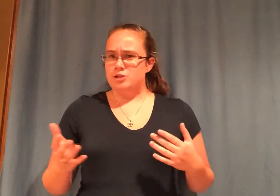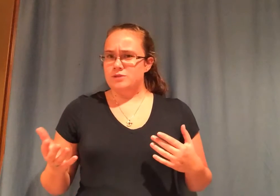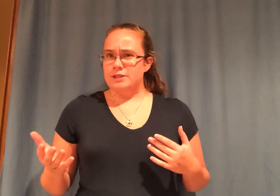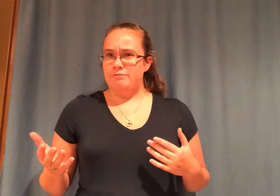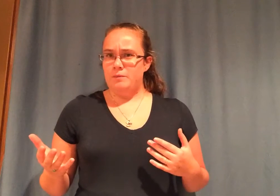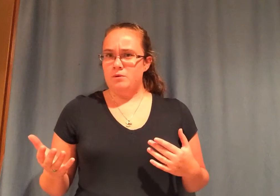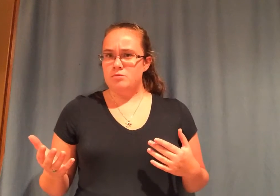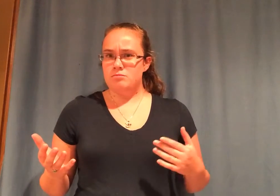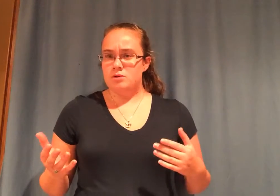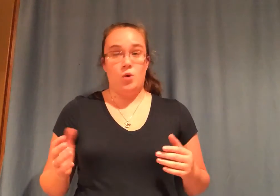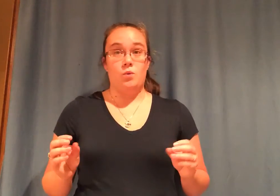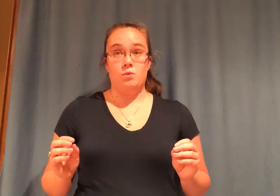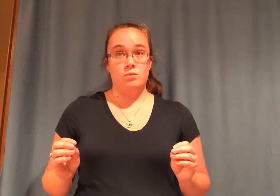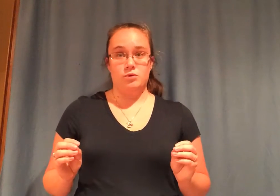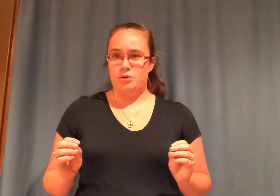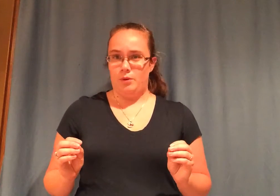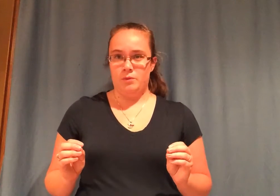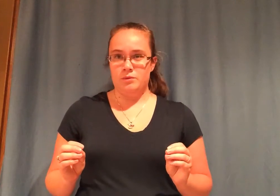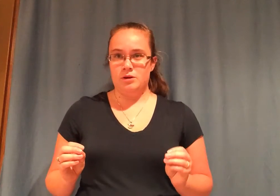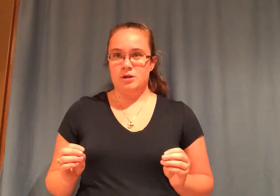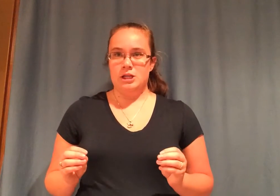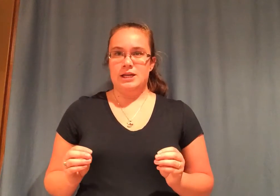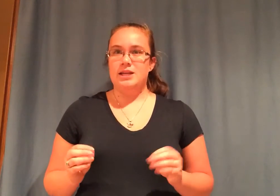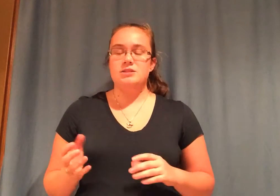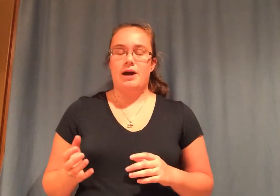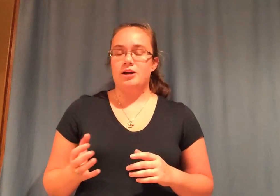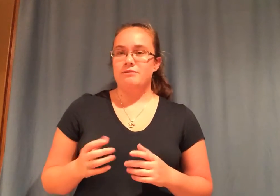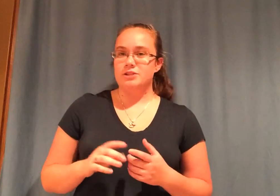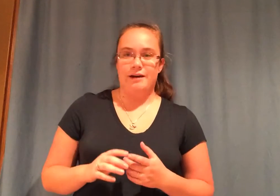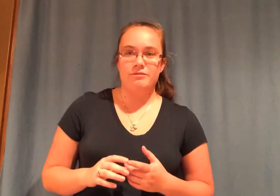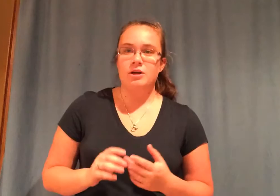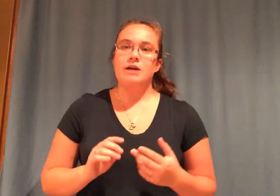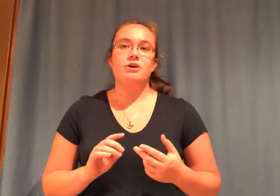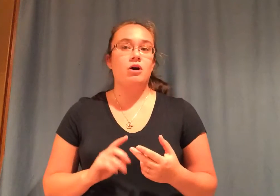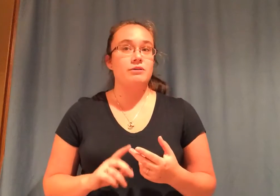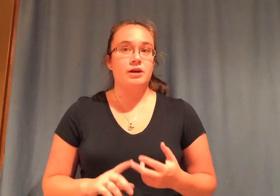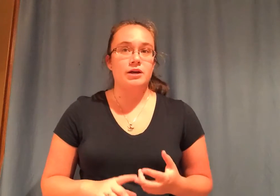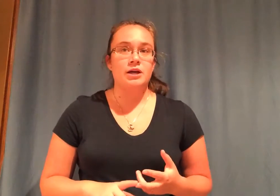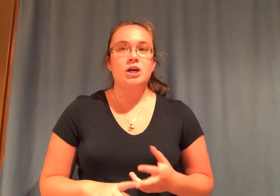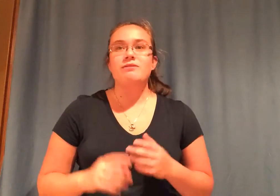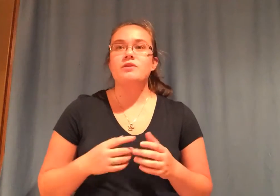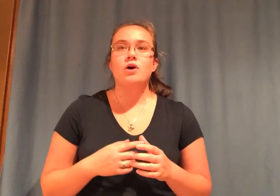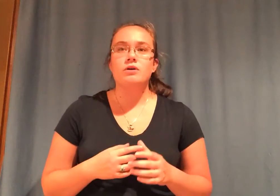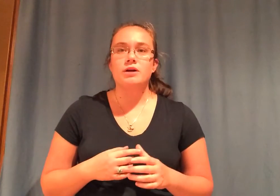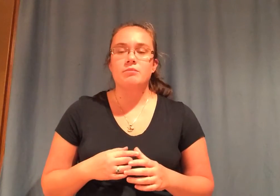just for deaf people? No, no, no, no. It doesn't matter if you're deaf, if you're hard of hearing, if you have a cochlear